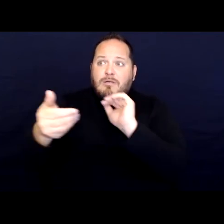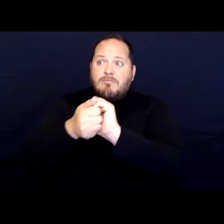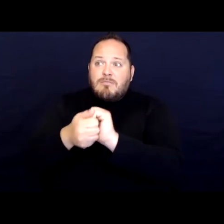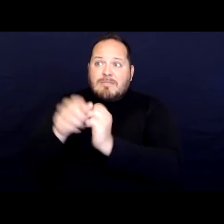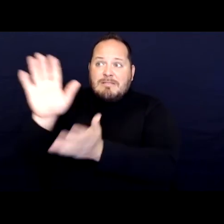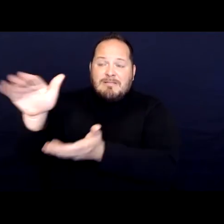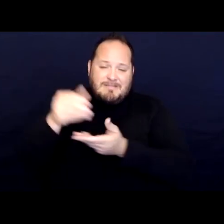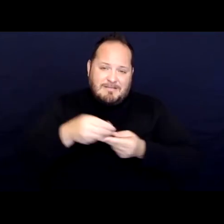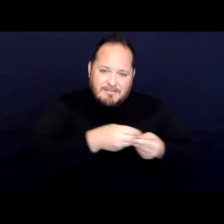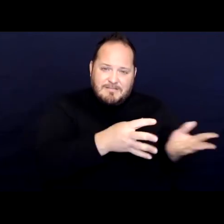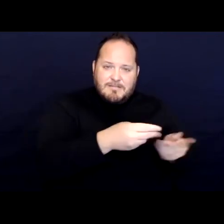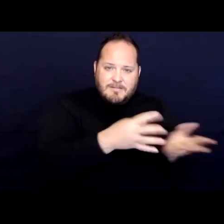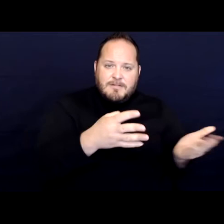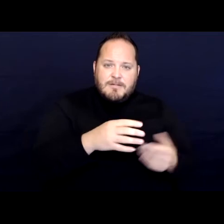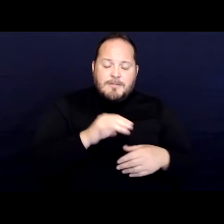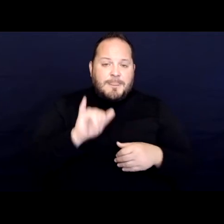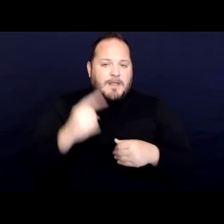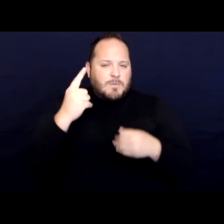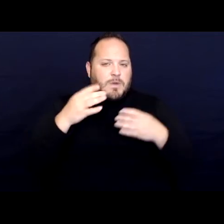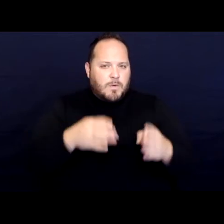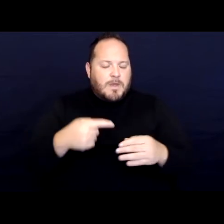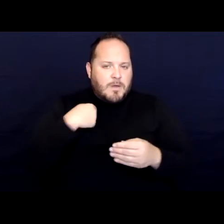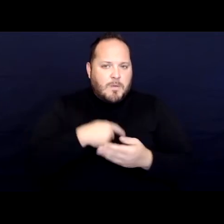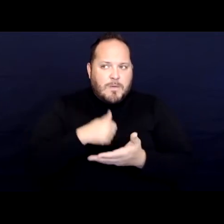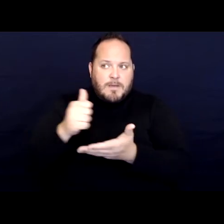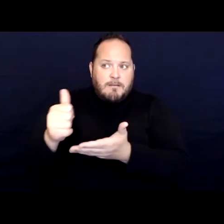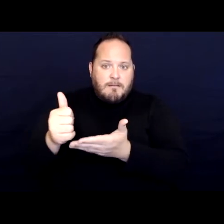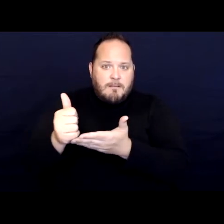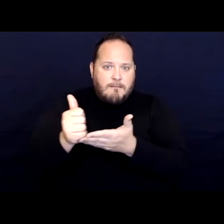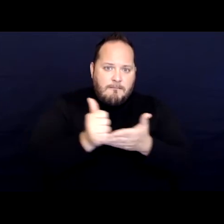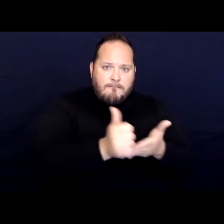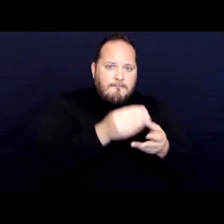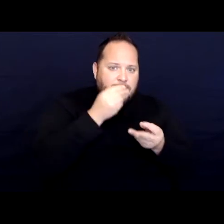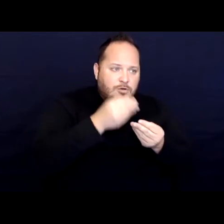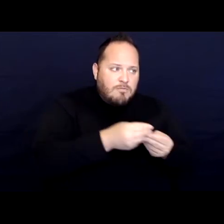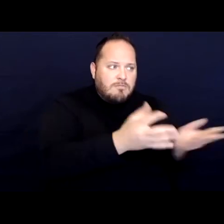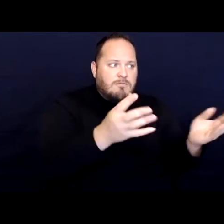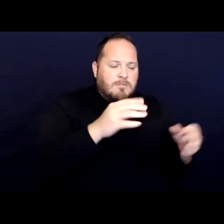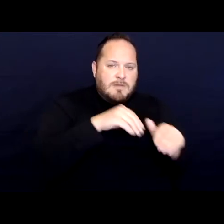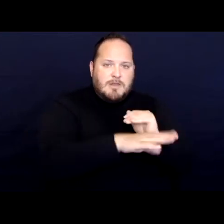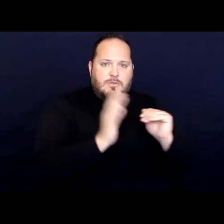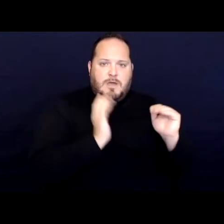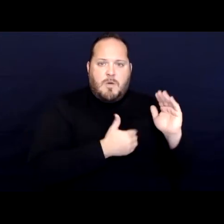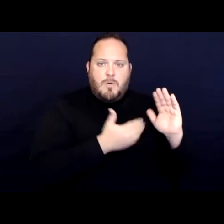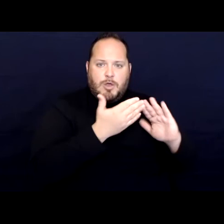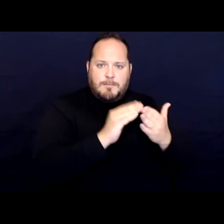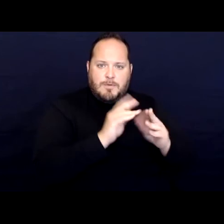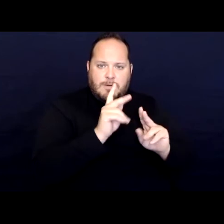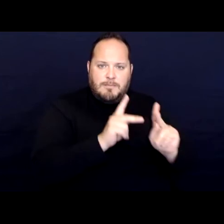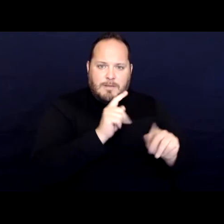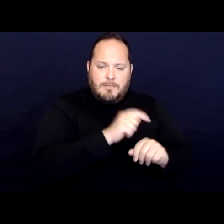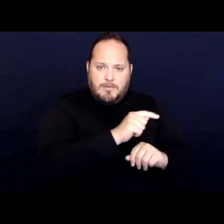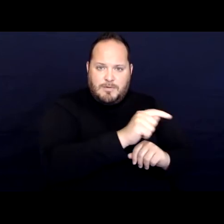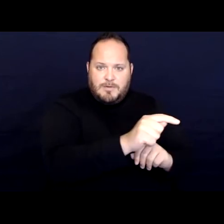we really got food into our communities, into our community, in a